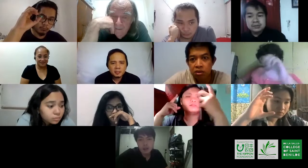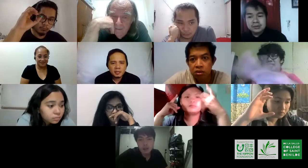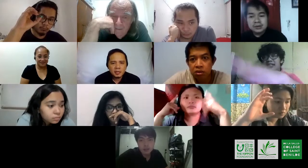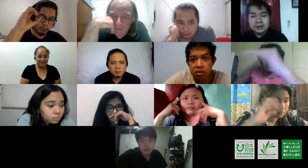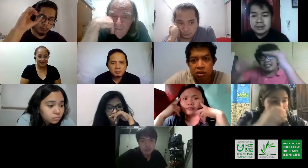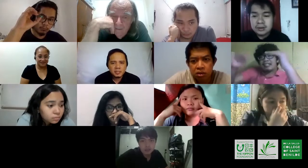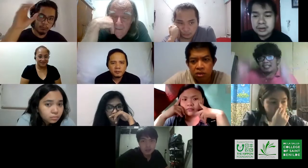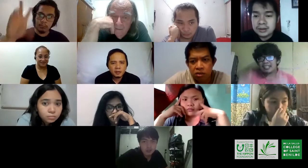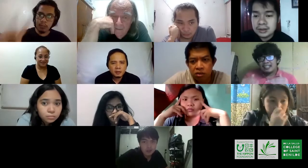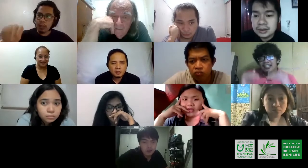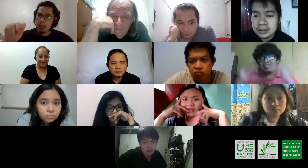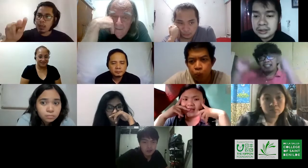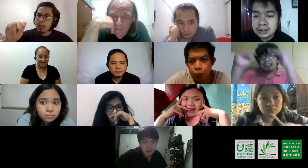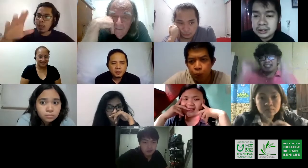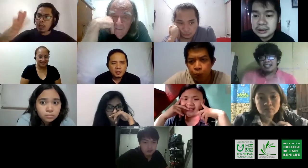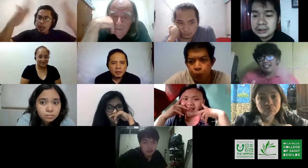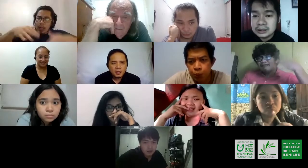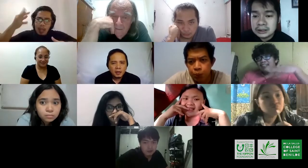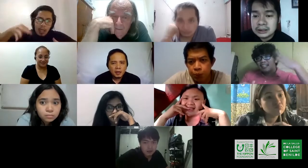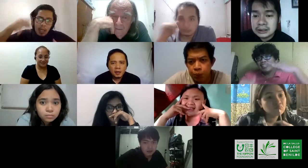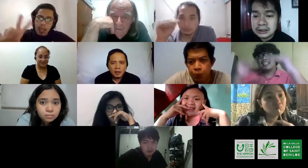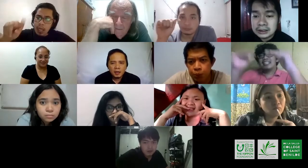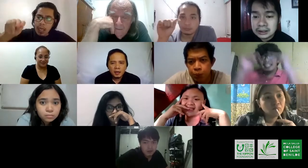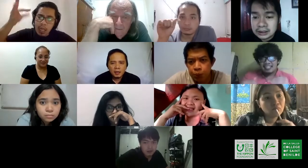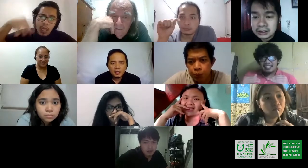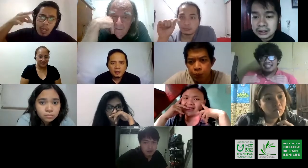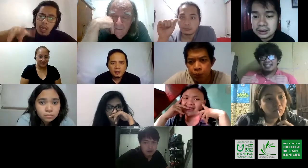Meng is saying Pacific.